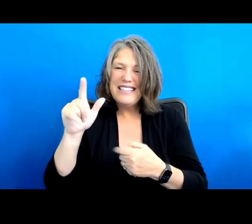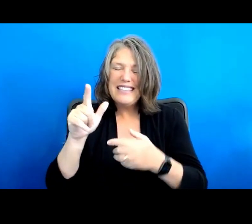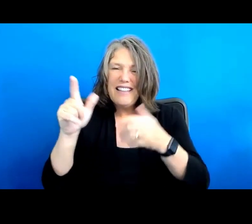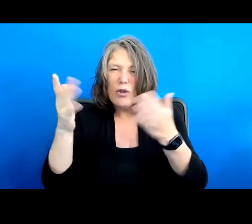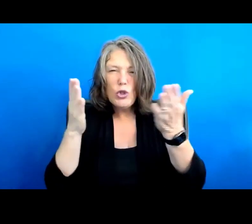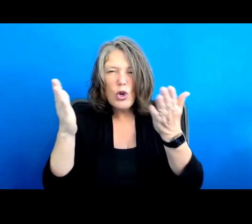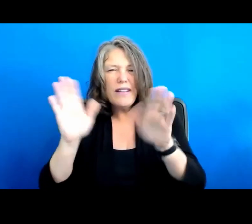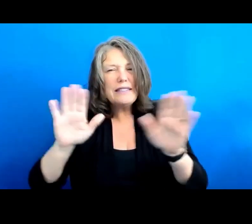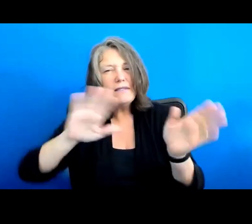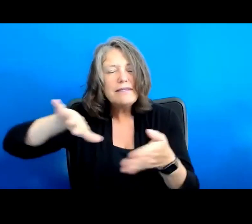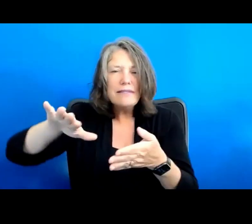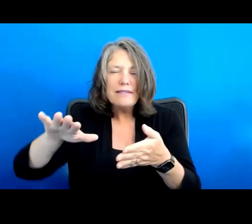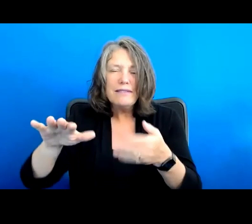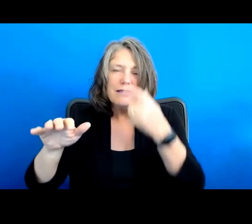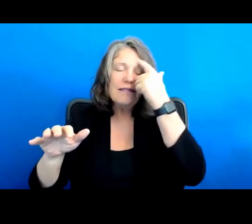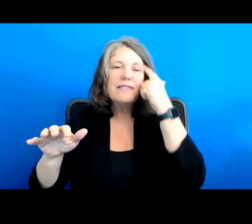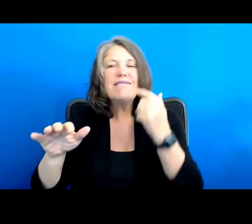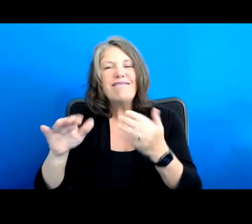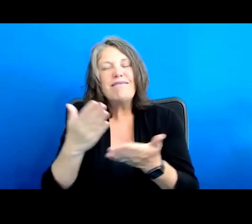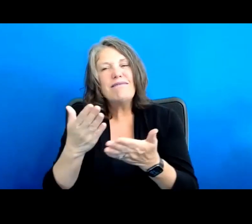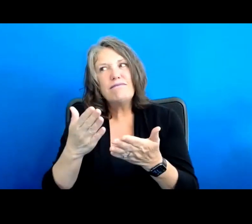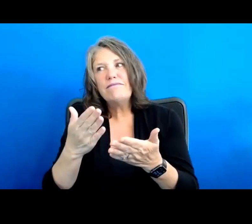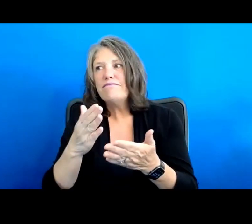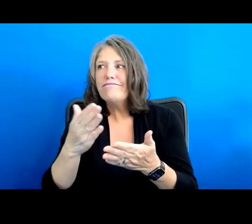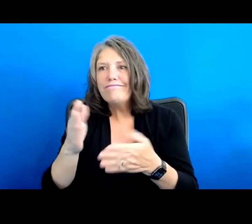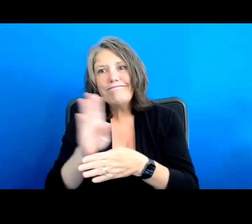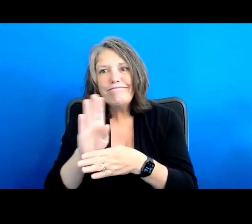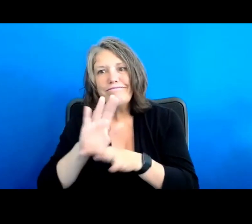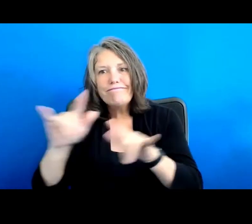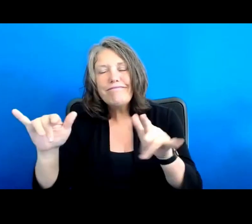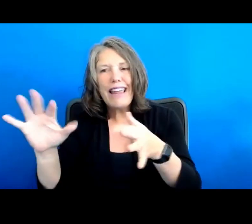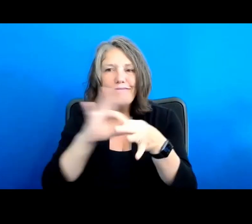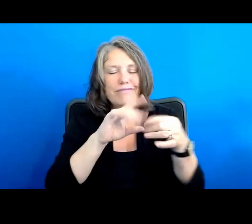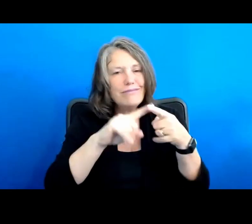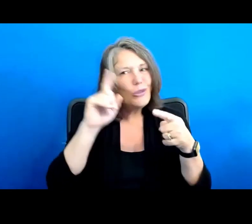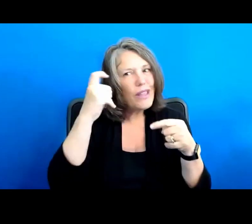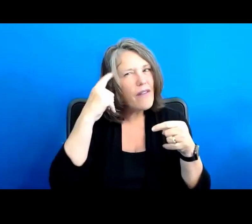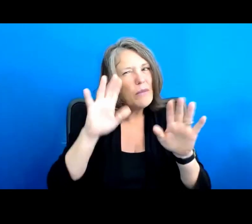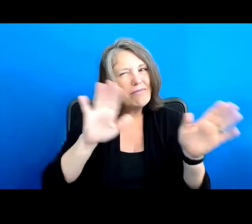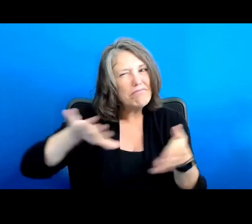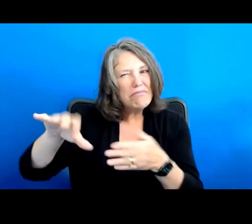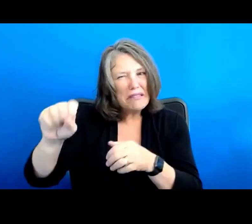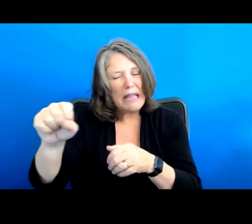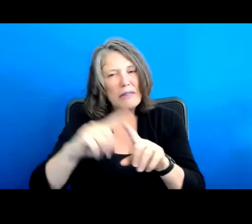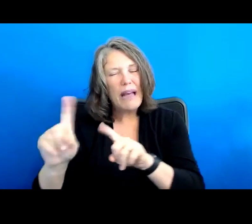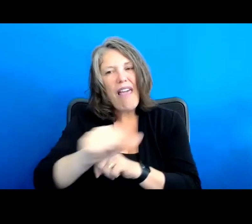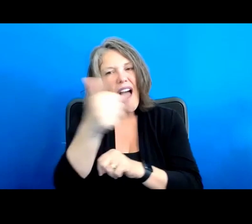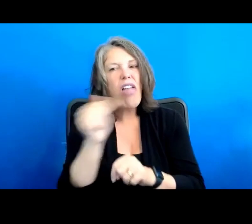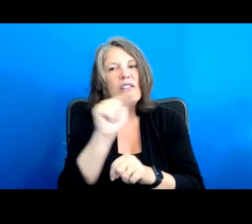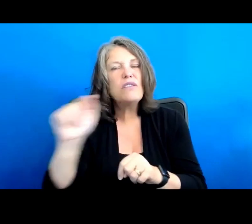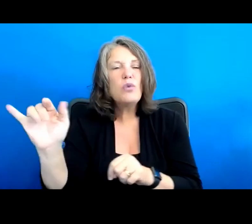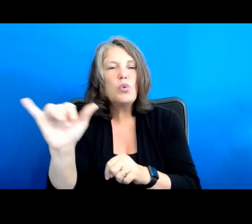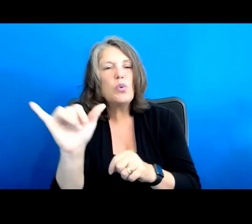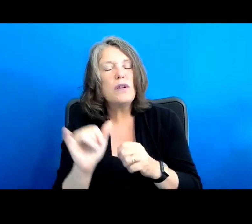to the government, like service providers. The UN Treaty on the Rights of Persons with